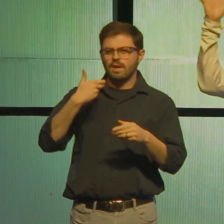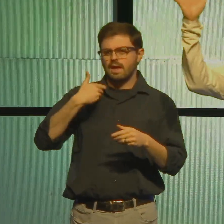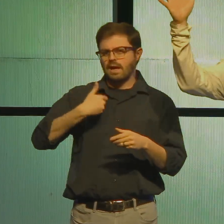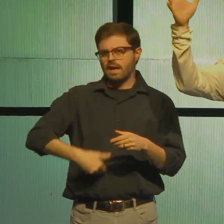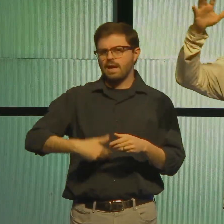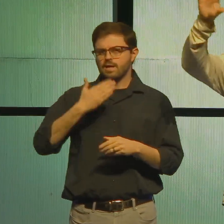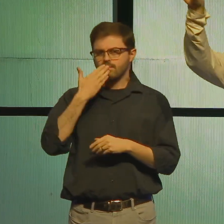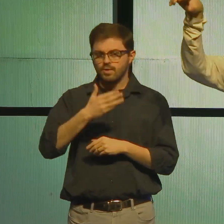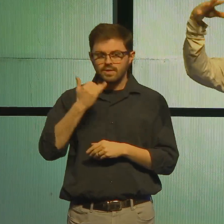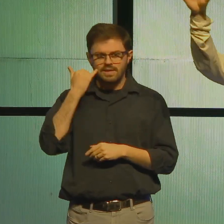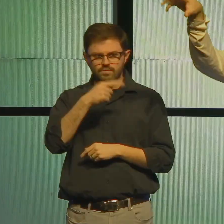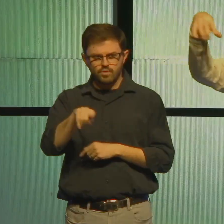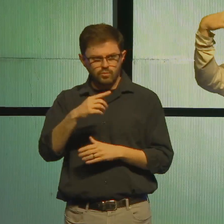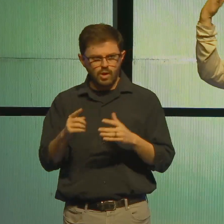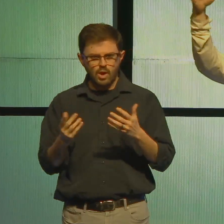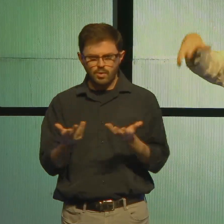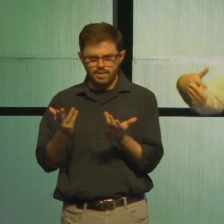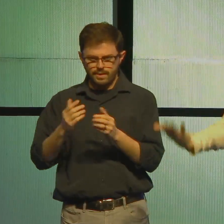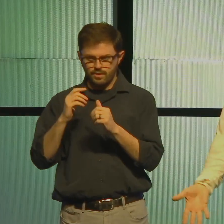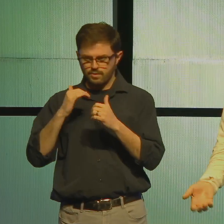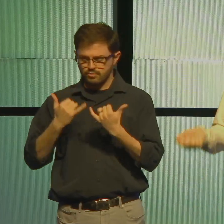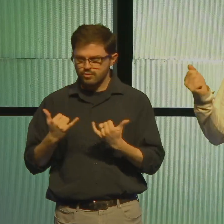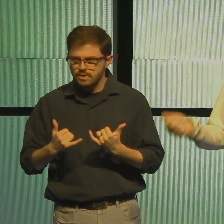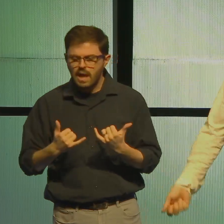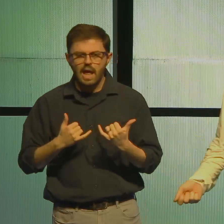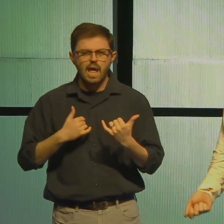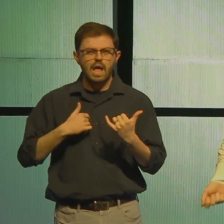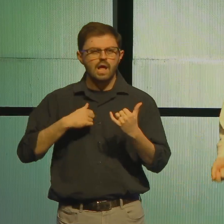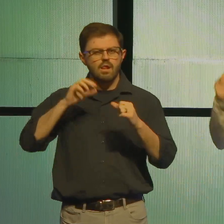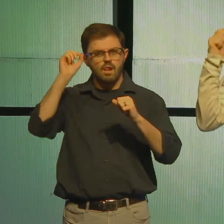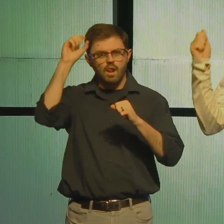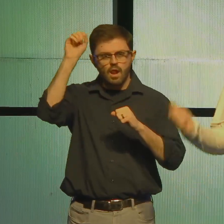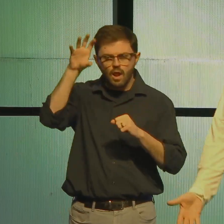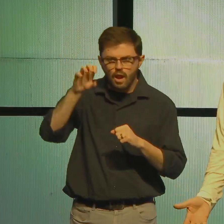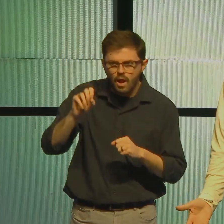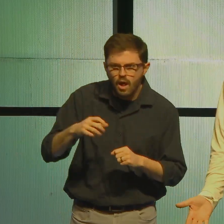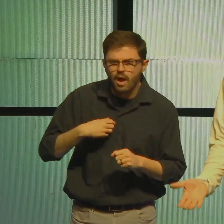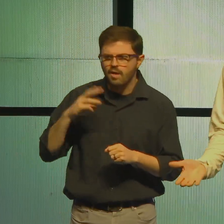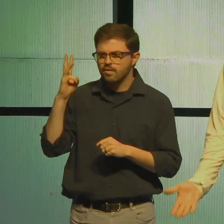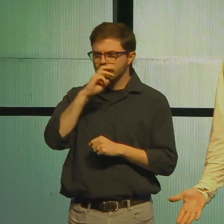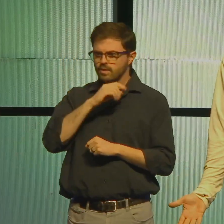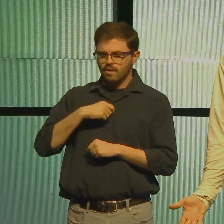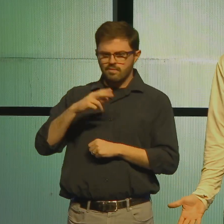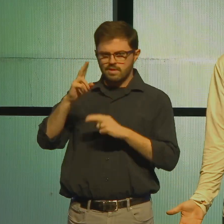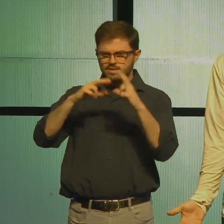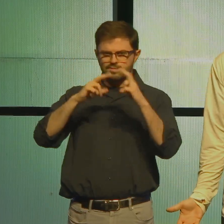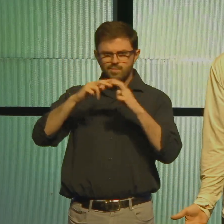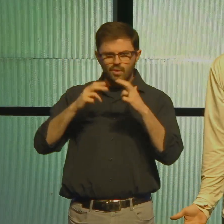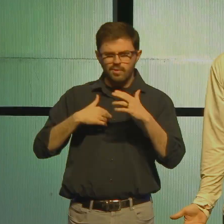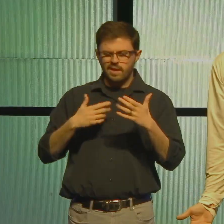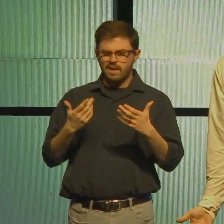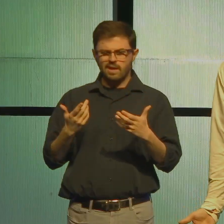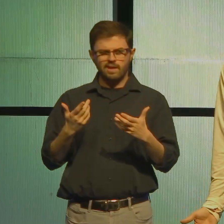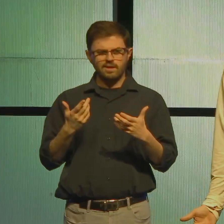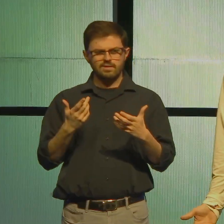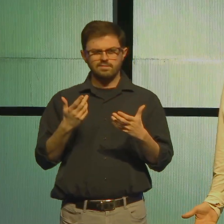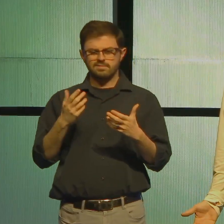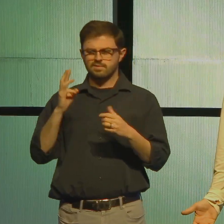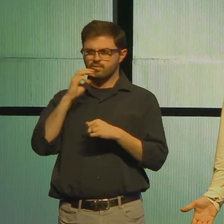in the weirdness of a building that's just land and brick and mortar that is not going to be here in 200 years anyway,